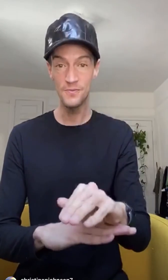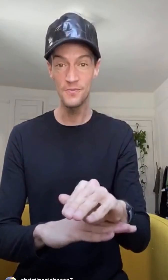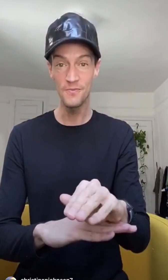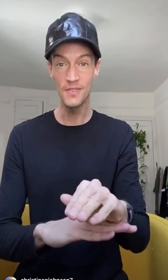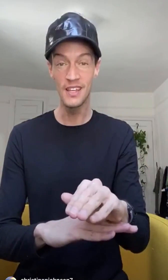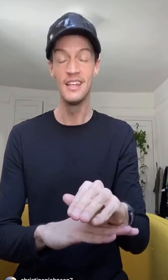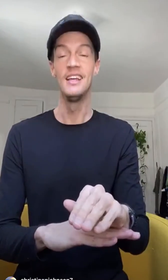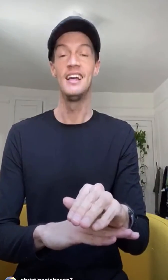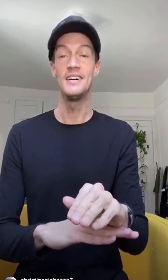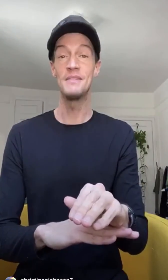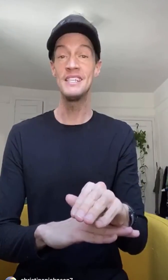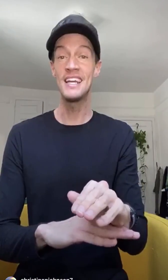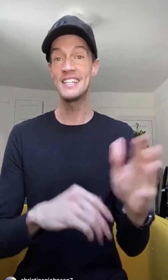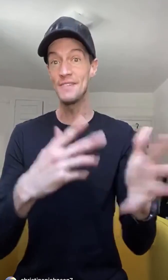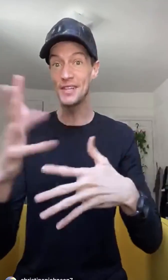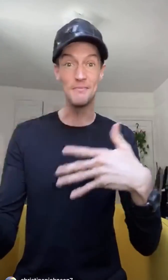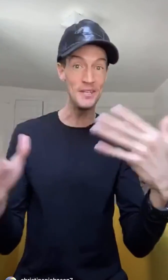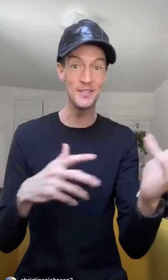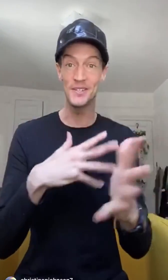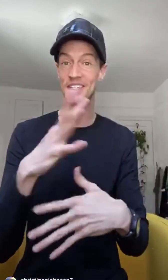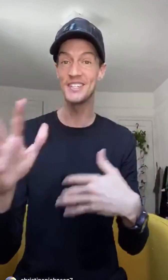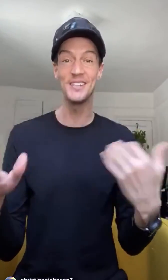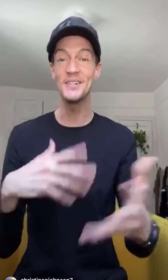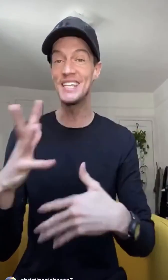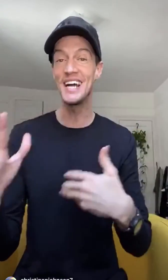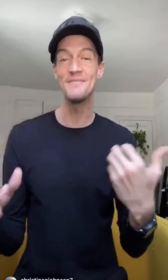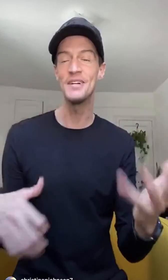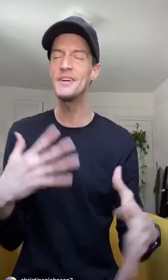very nice, breakfast. We have lunch,